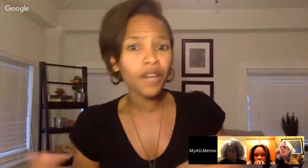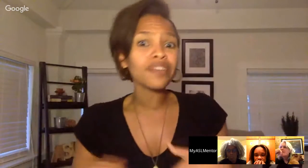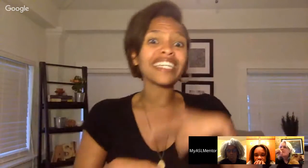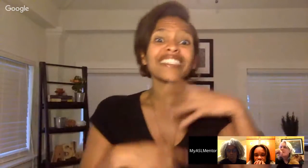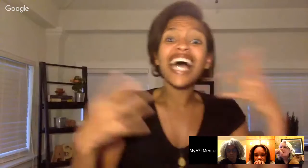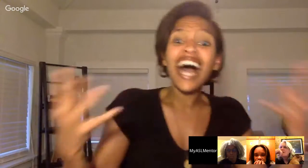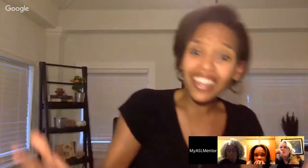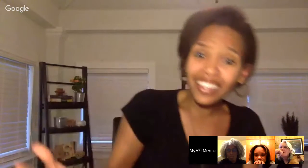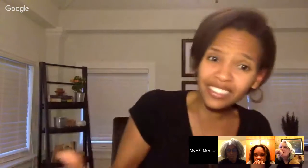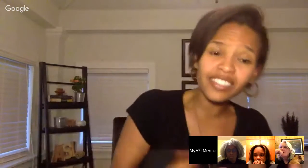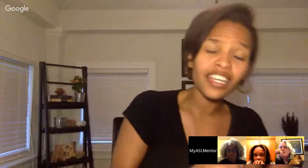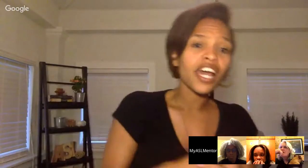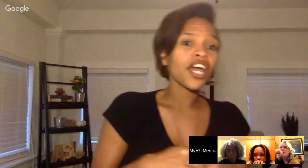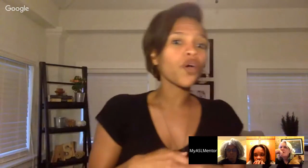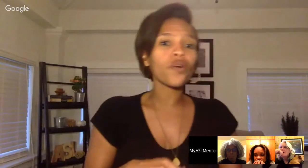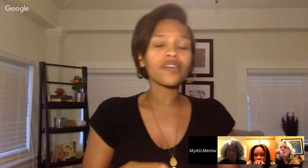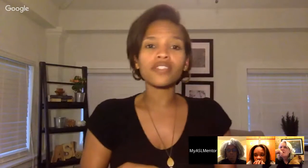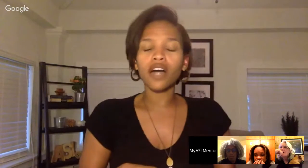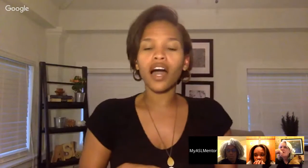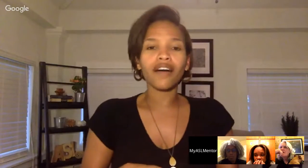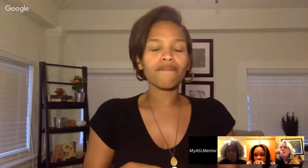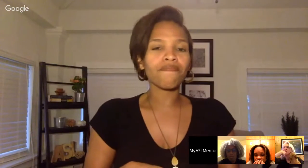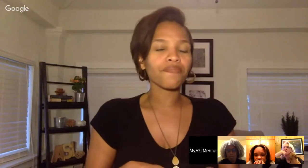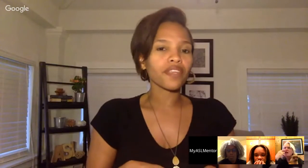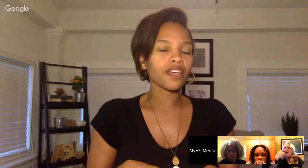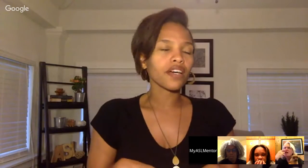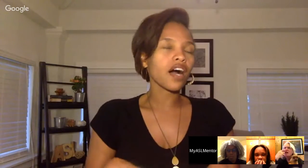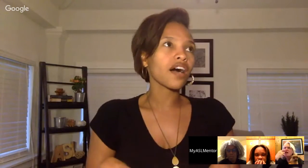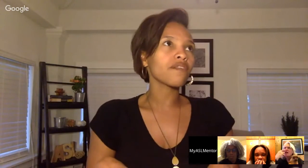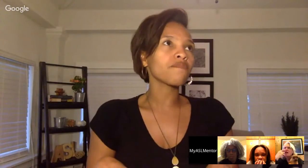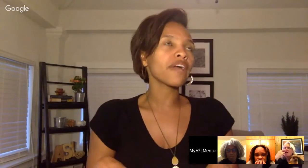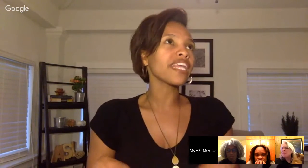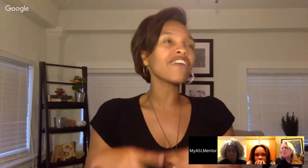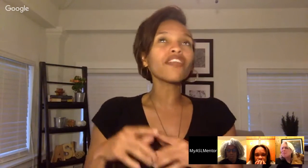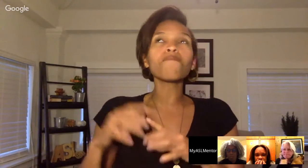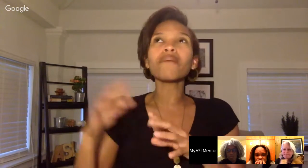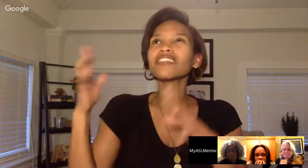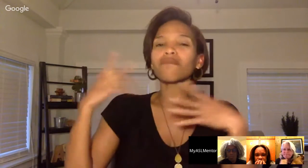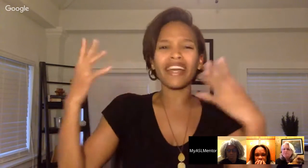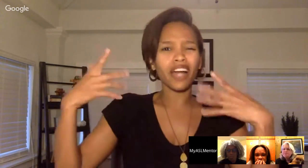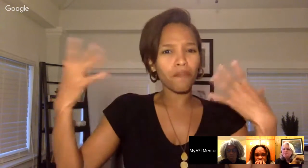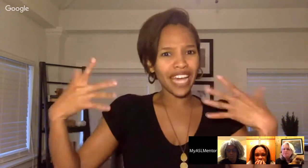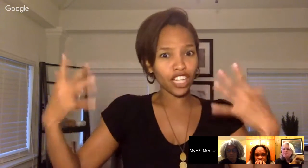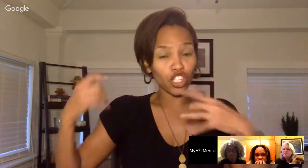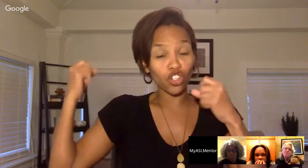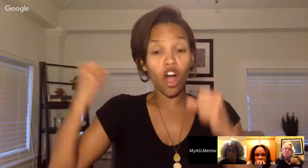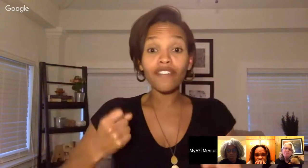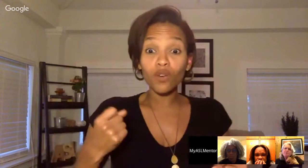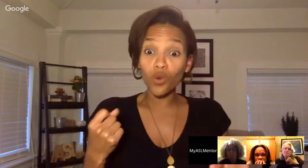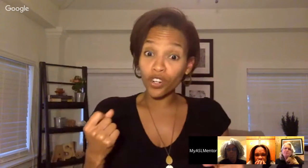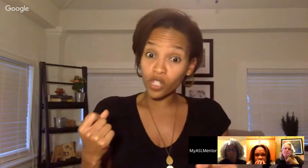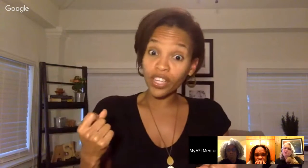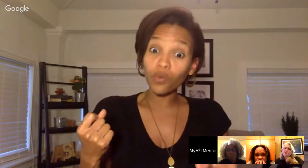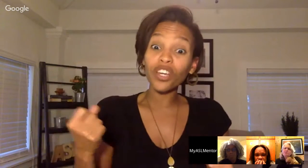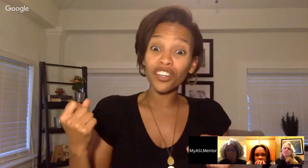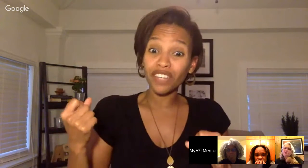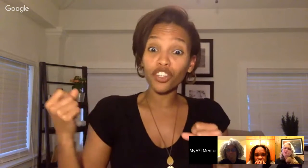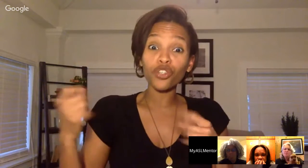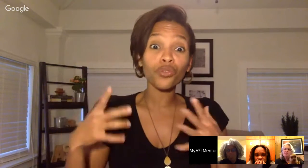It was intense. It was, and even amazing might not be as strong of a word as we could even